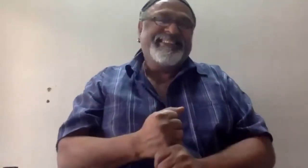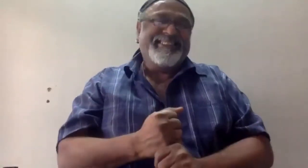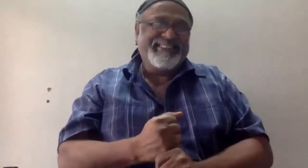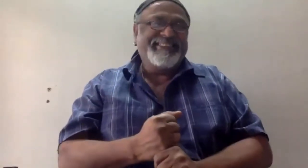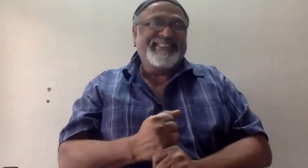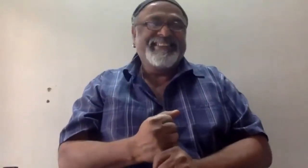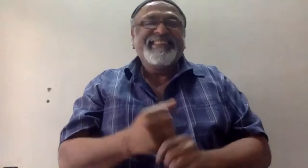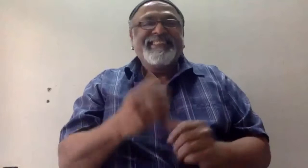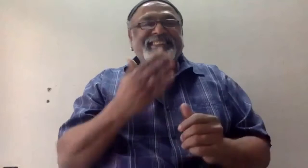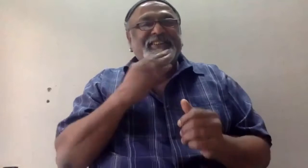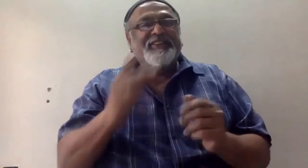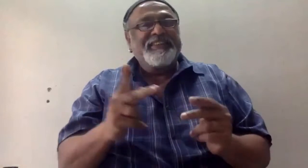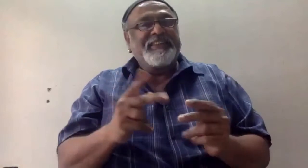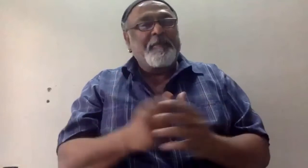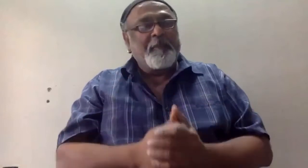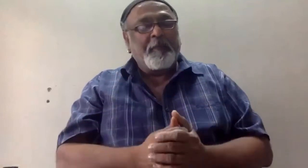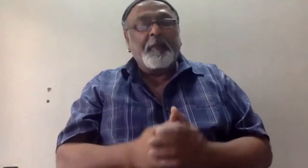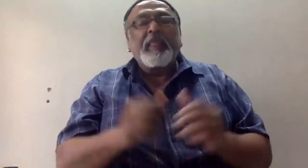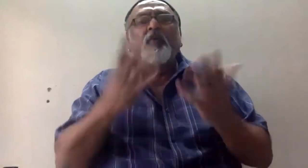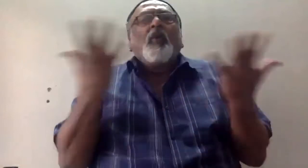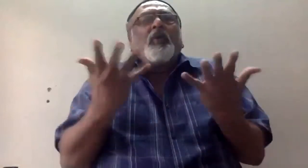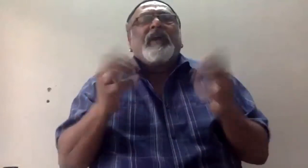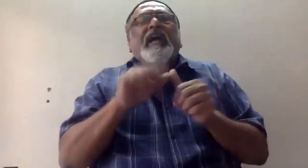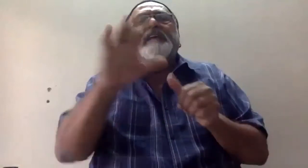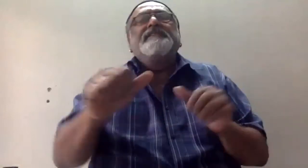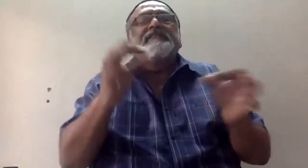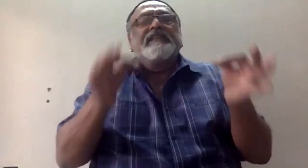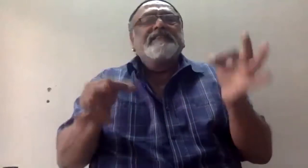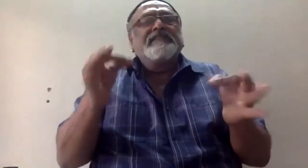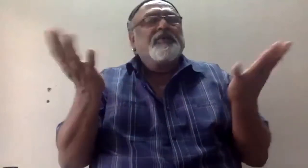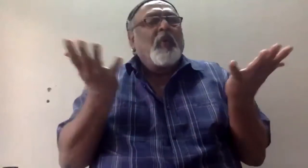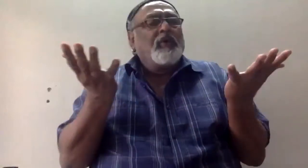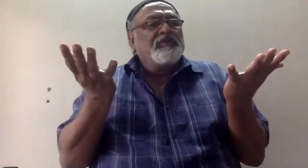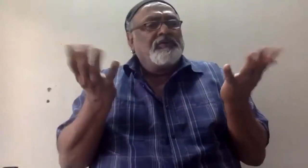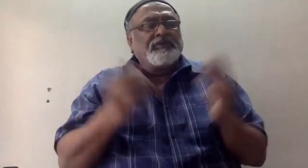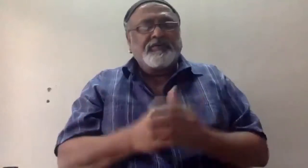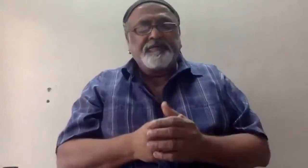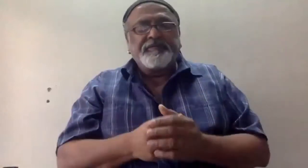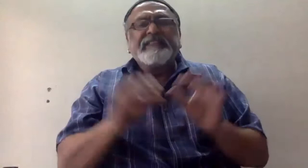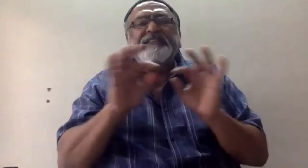So I'll begin with what is access to justice. In very simple terms, what is access to justice?